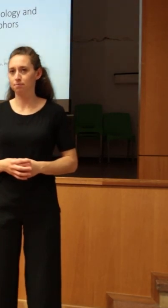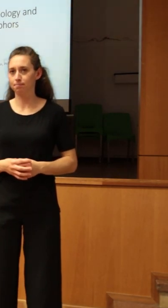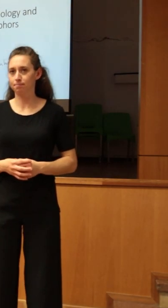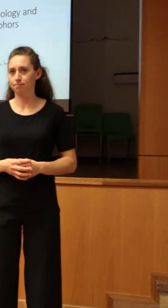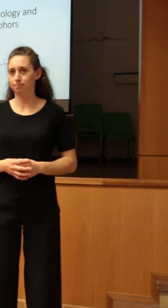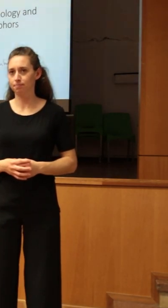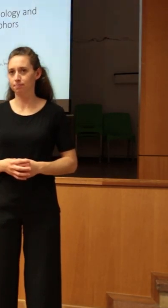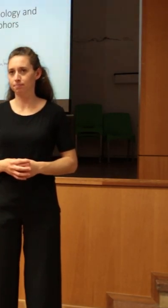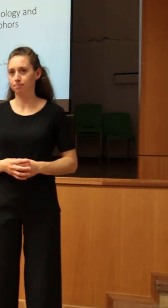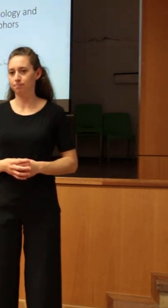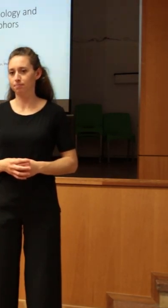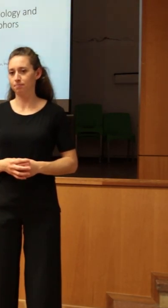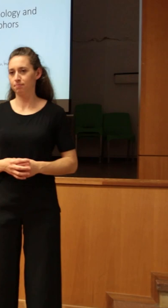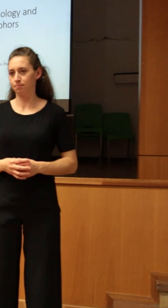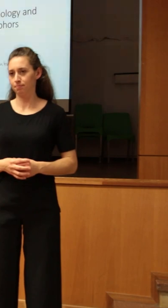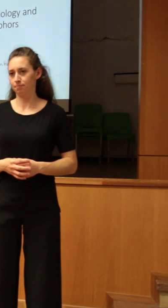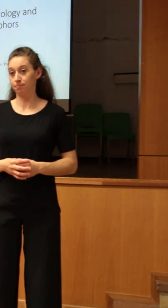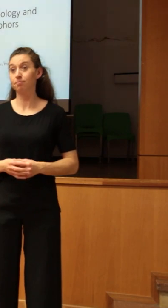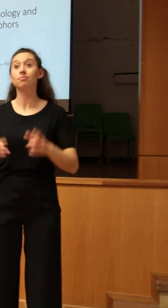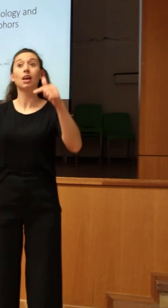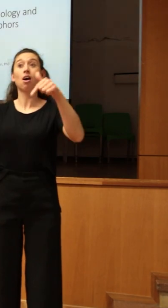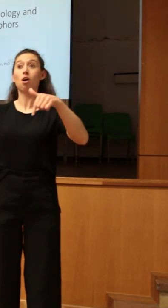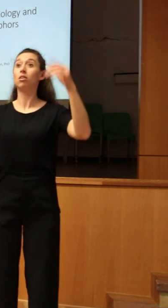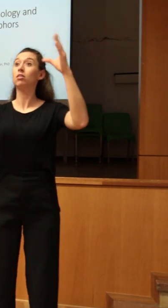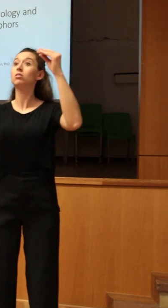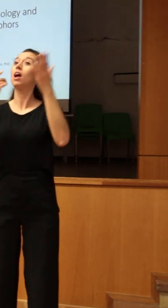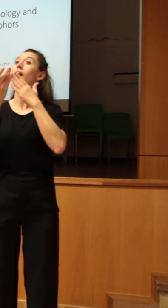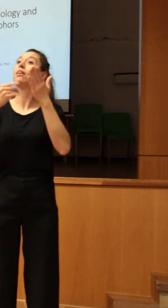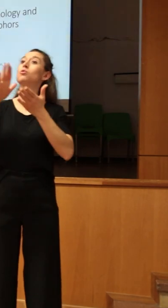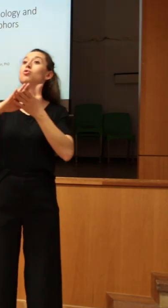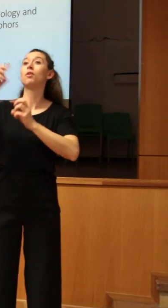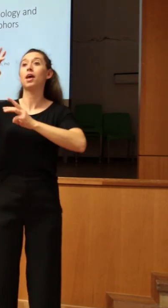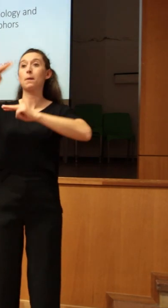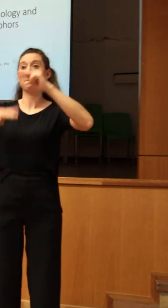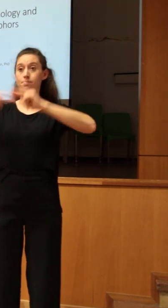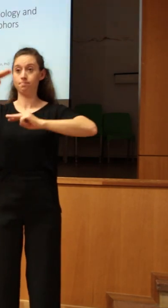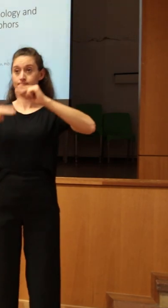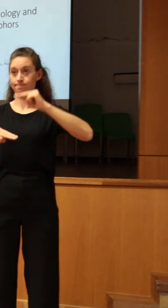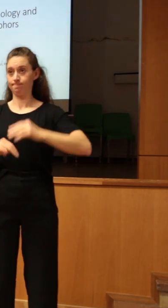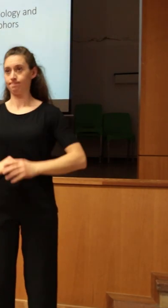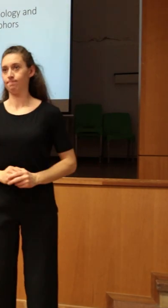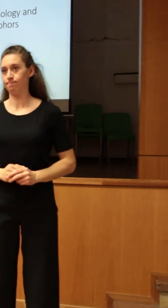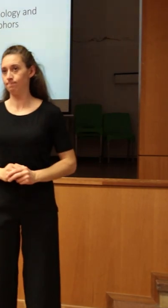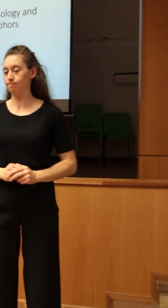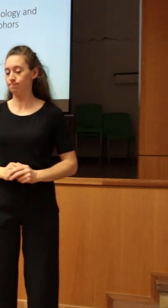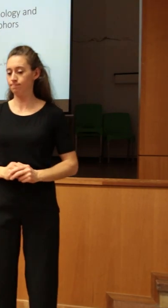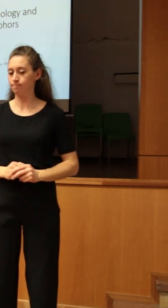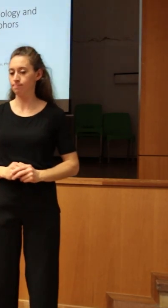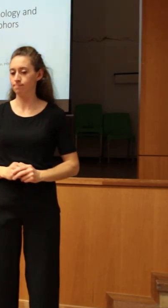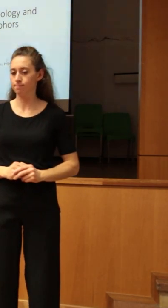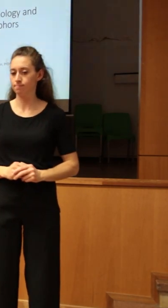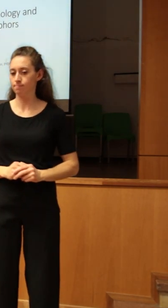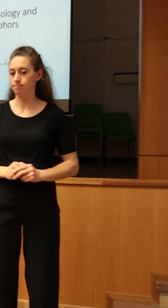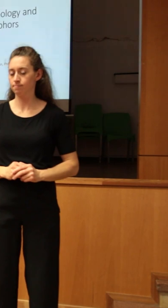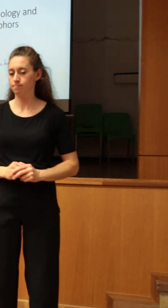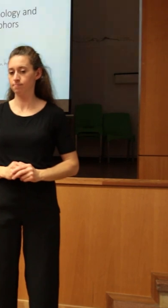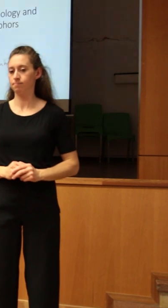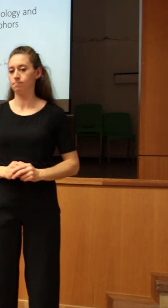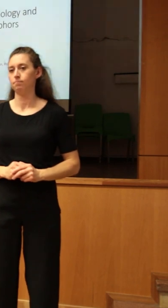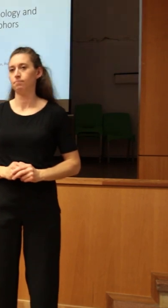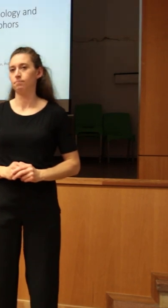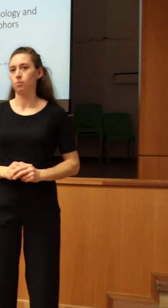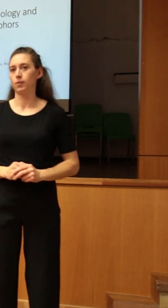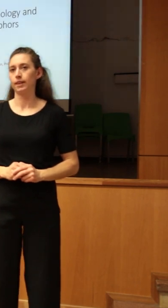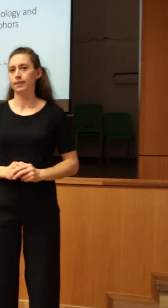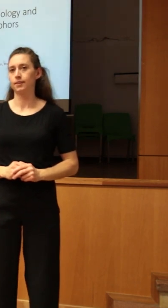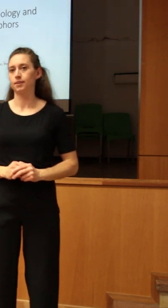about metaphors. Esta noche vamos a hablar acerca de las metáforas. But we will start talking